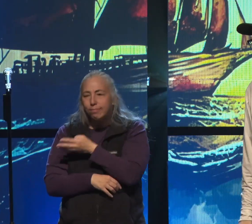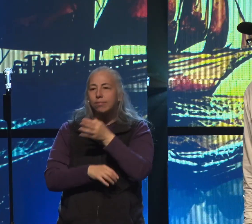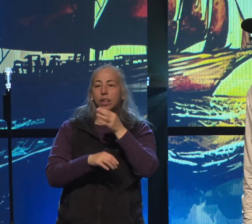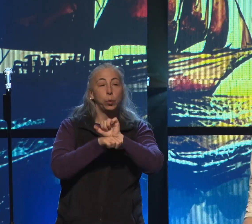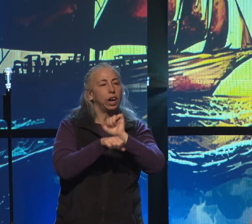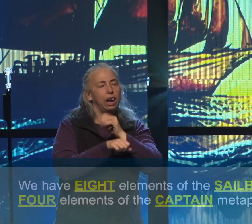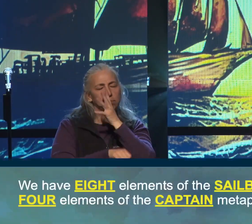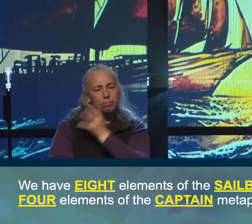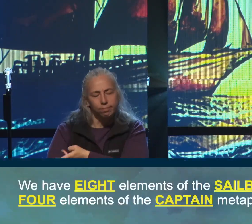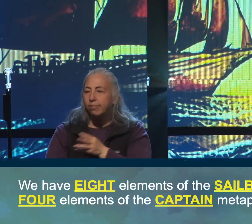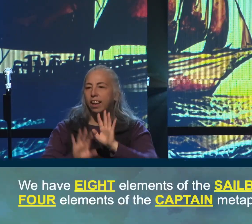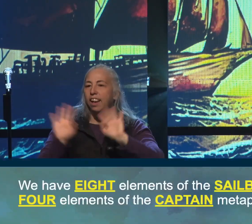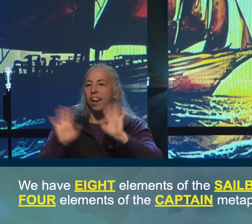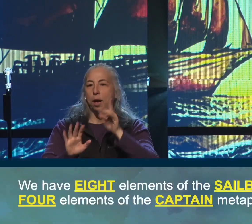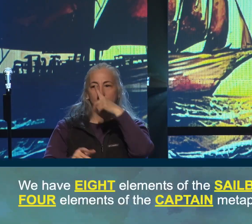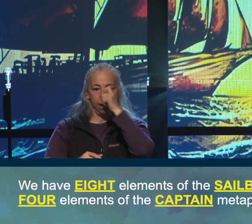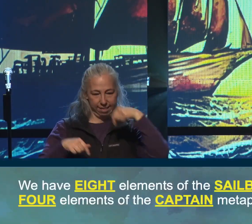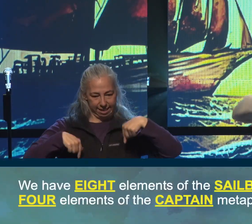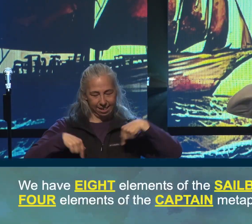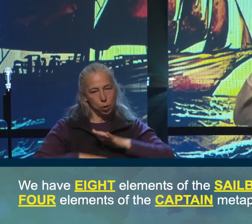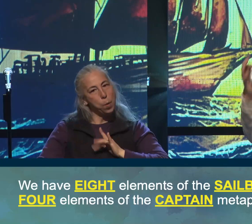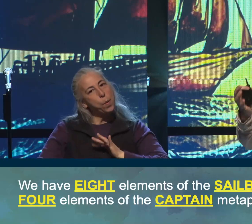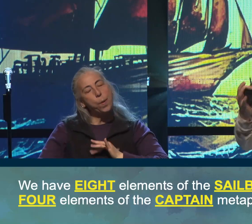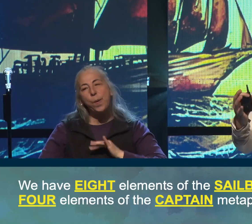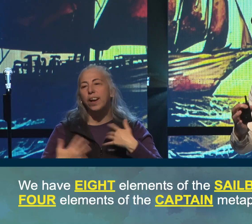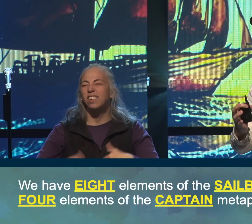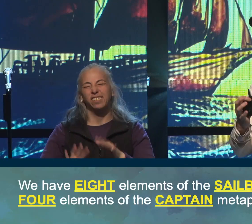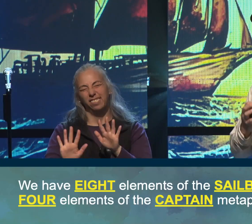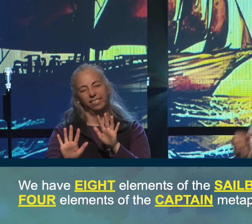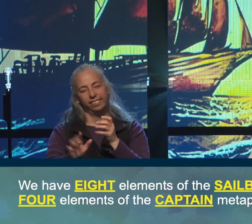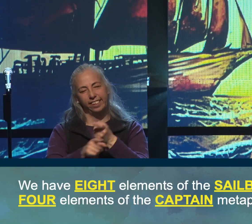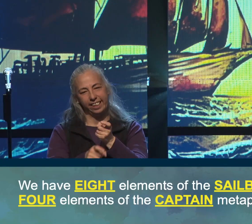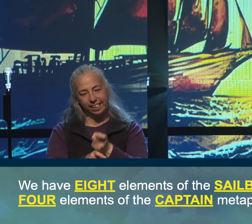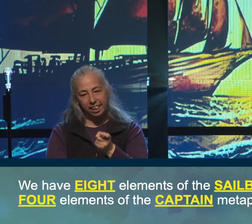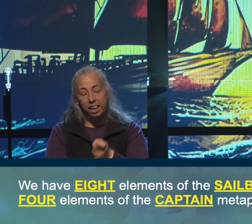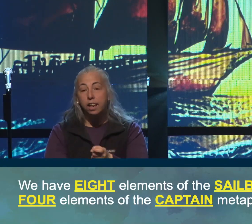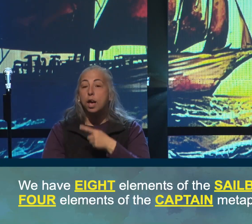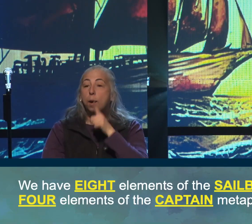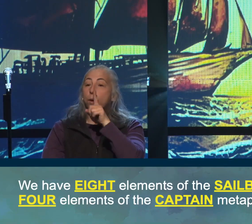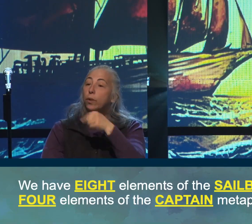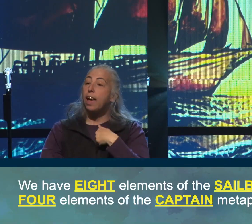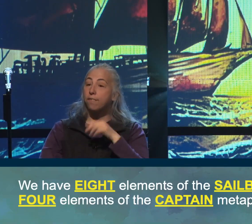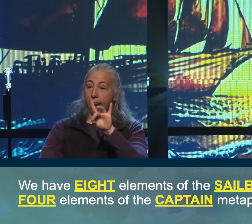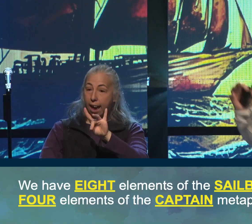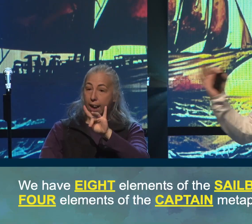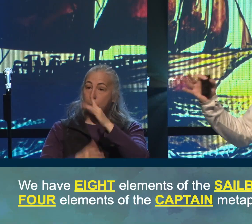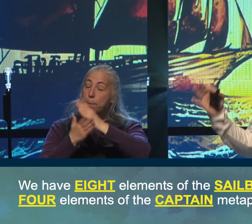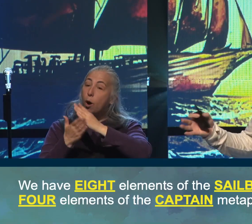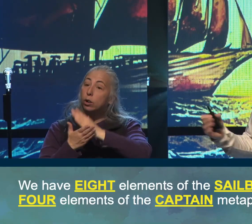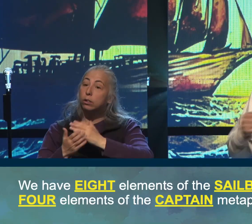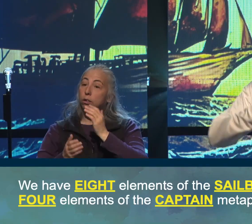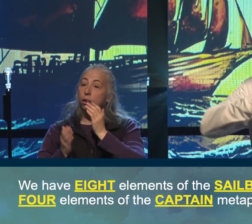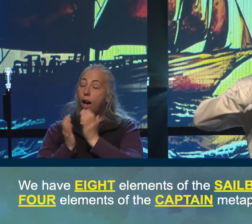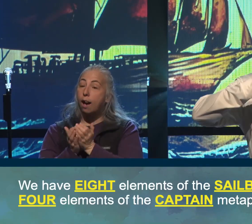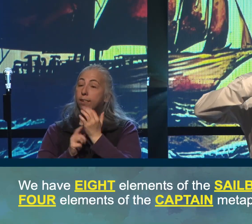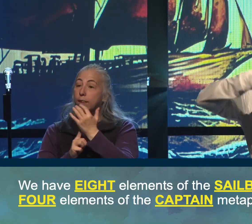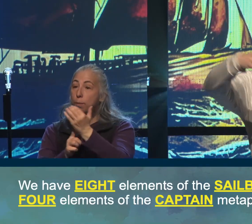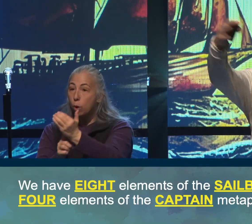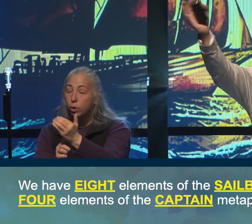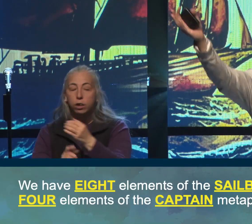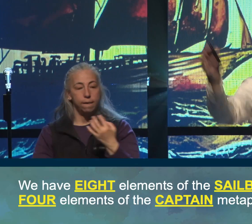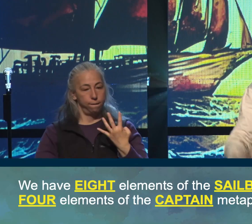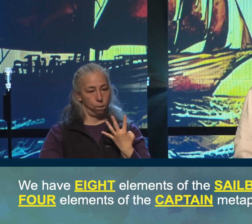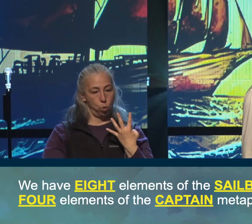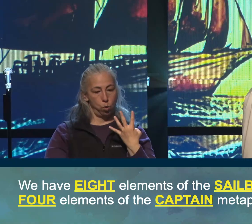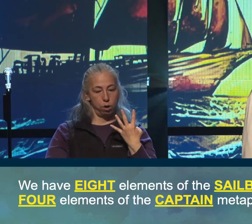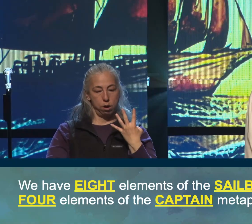try not to do that. But I want to real quickly go over these 8 elements of a sailboat and the 4 elements of the captain metaphor that we're going to kind of